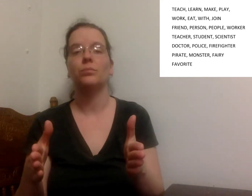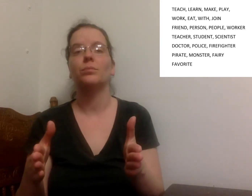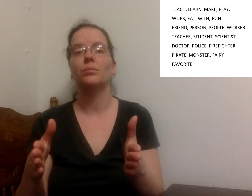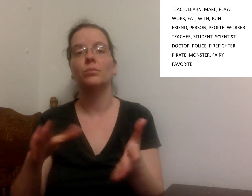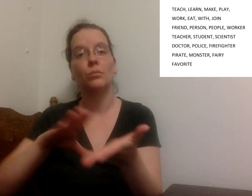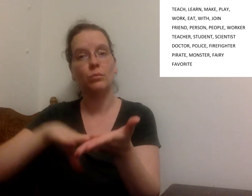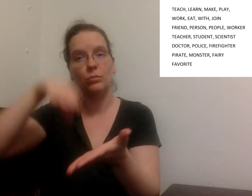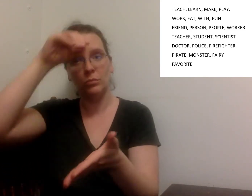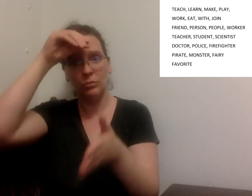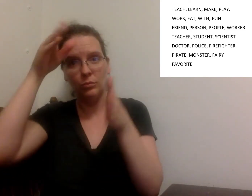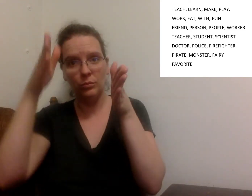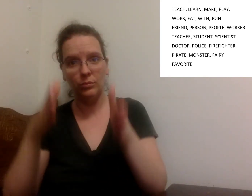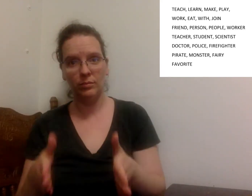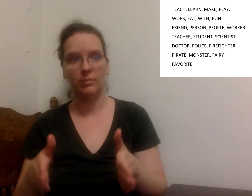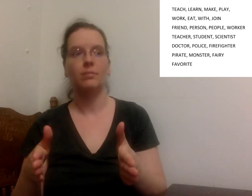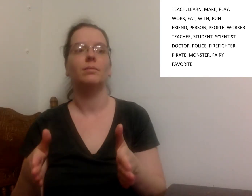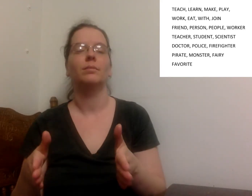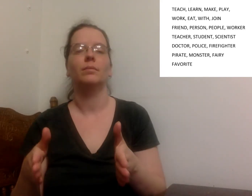teacher, student,